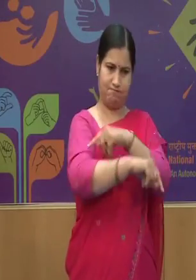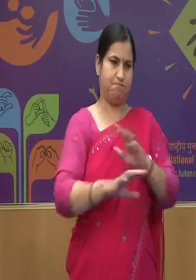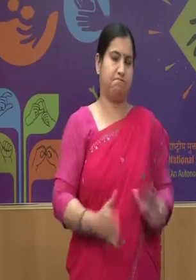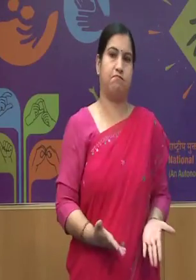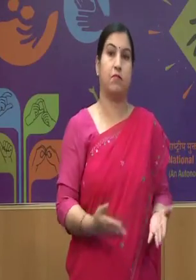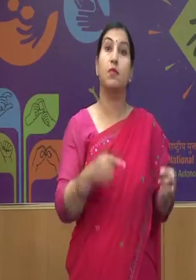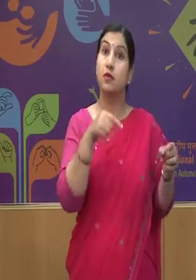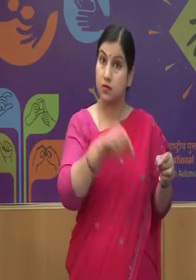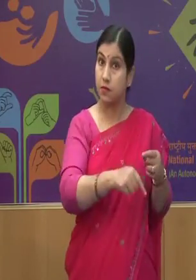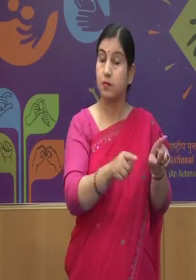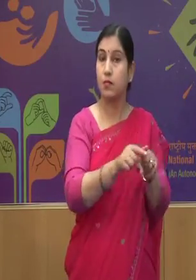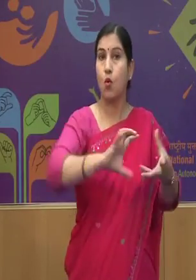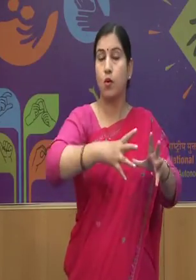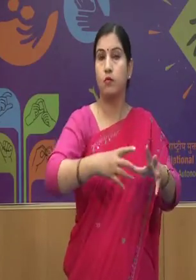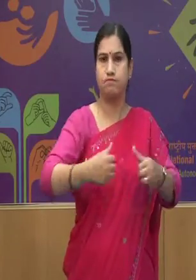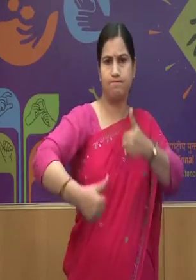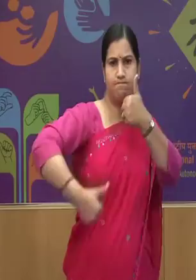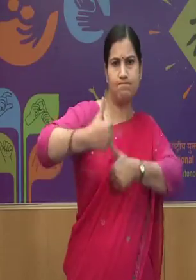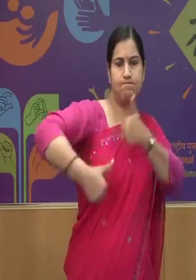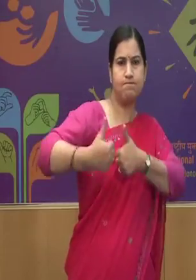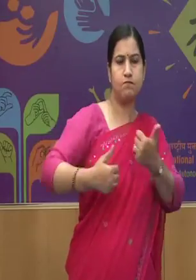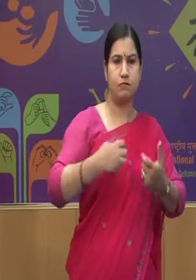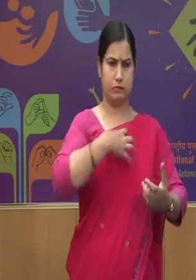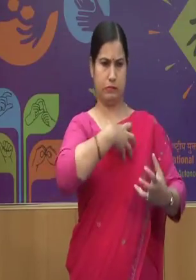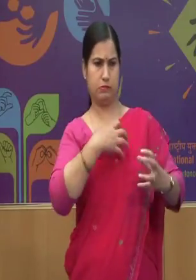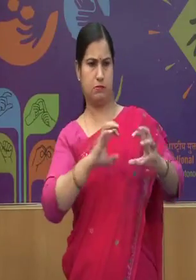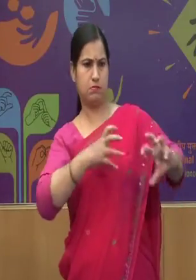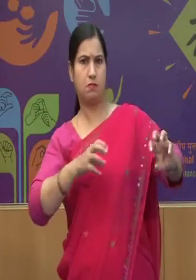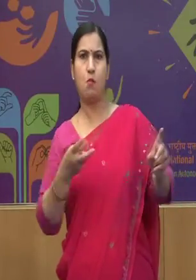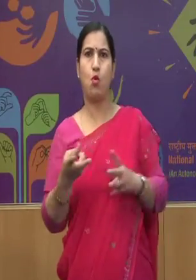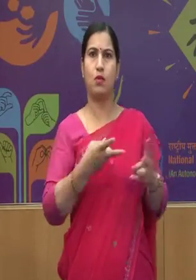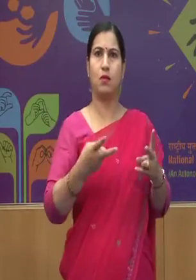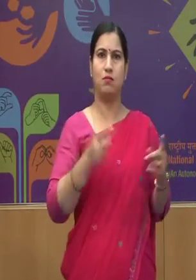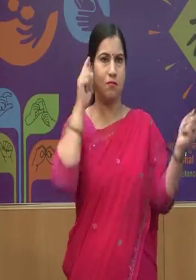and this led to enmity between Russia and Austria.